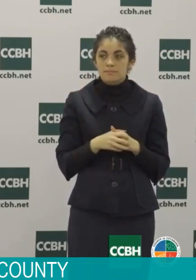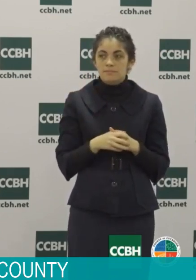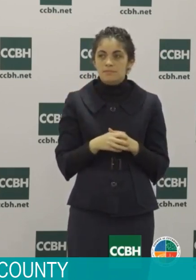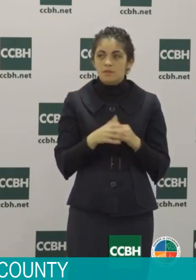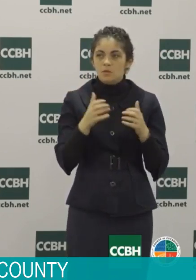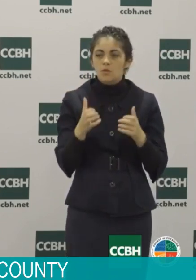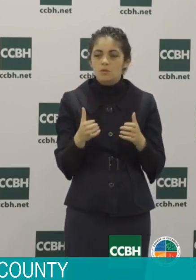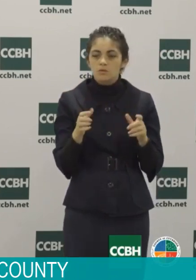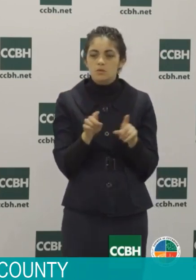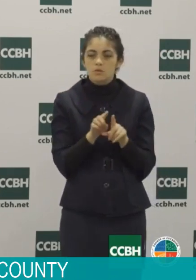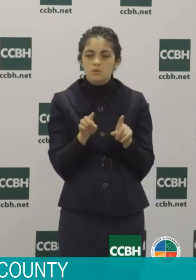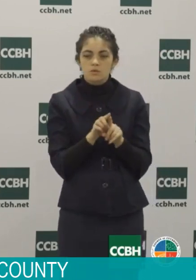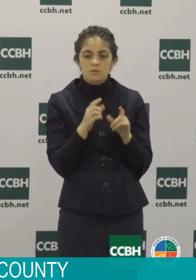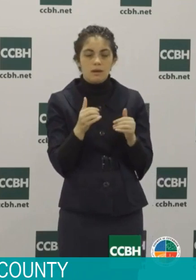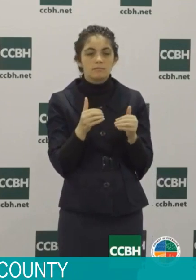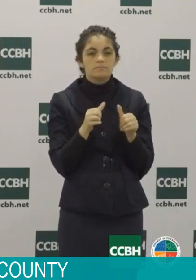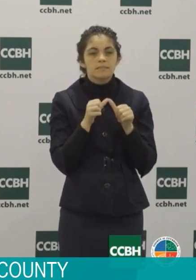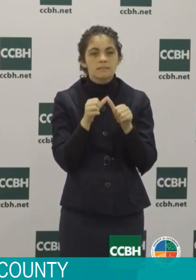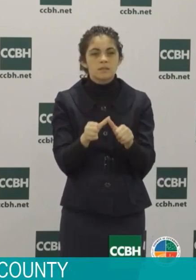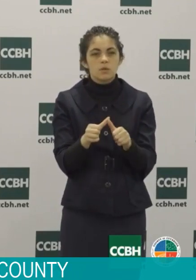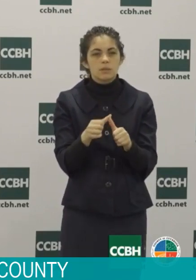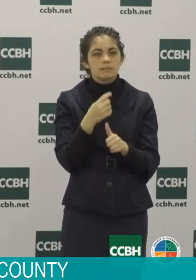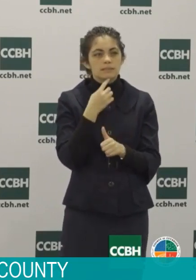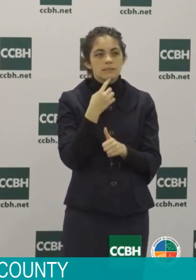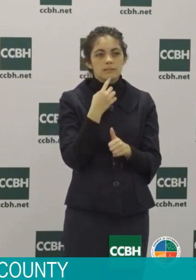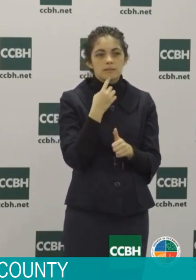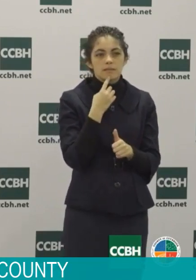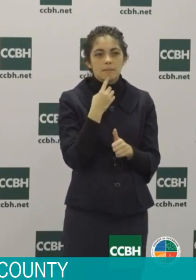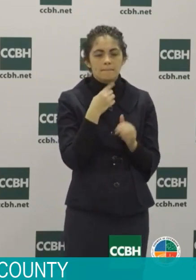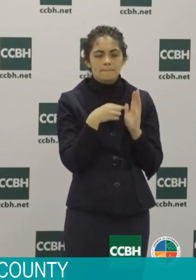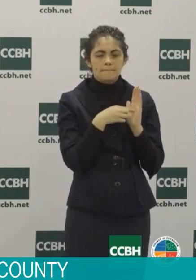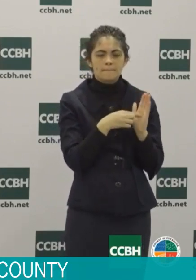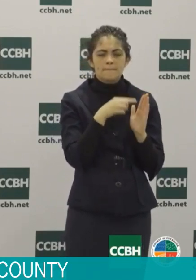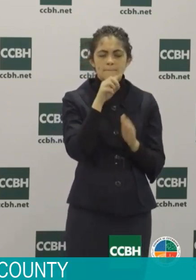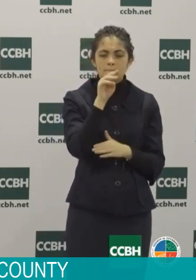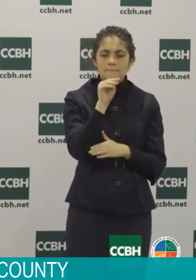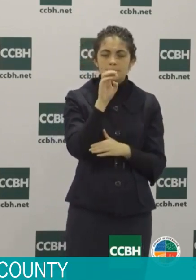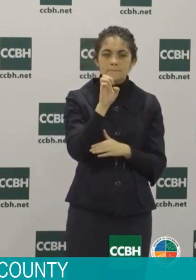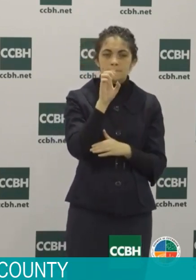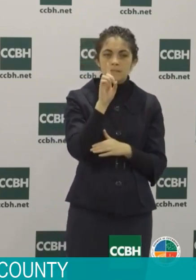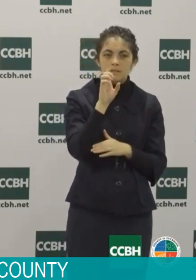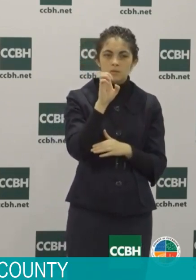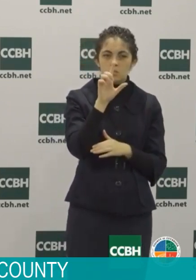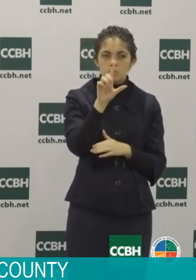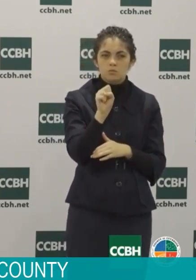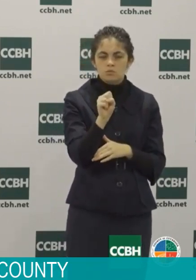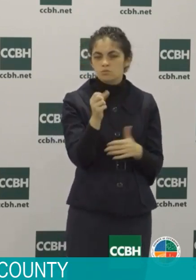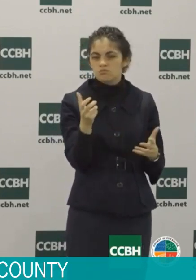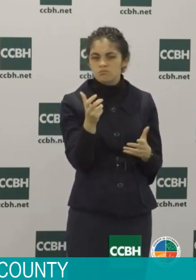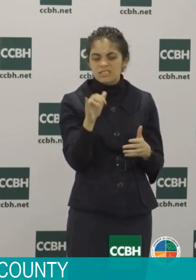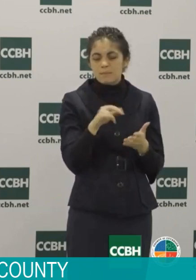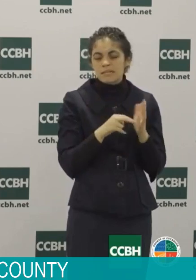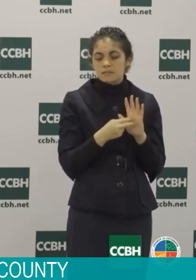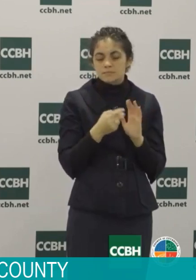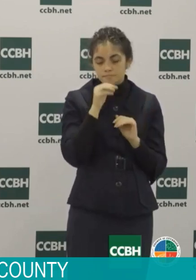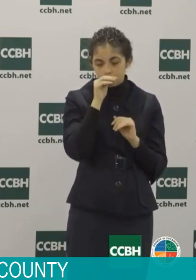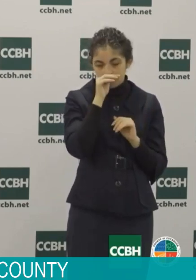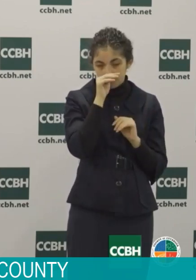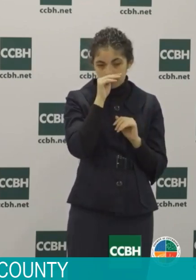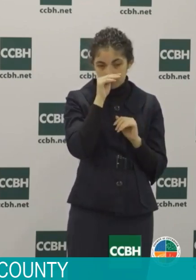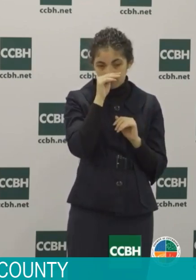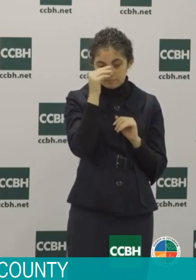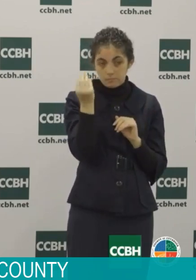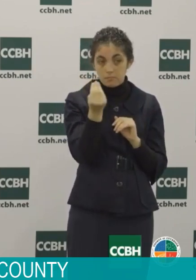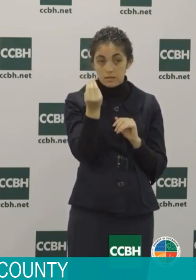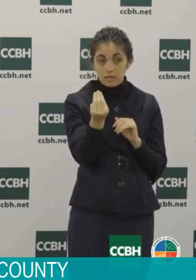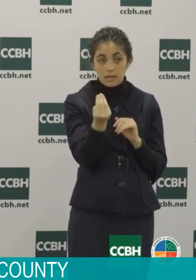I'd like to then also now move on to talking a little bit about models. So when we present these data to you Monday,